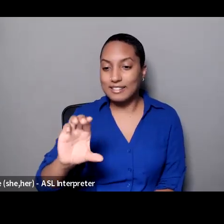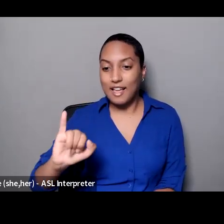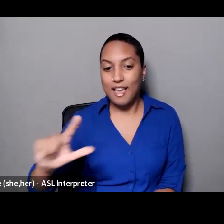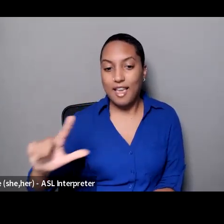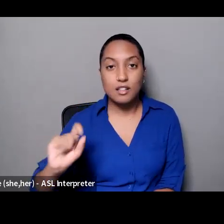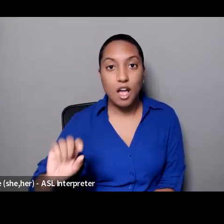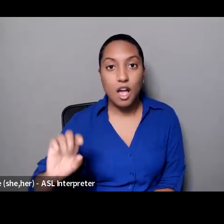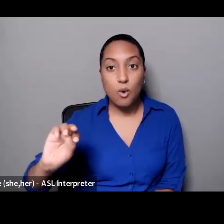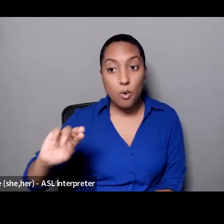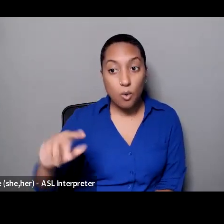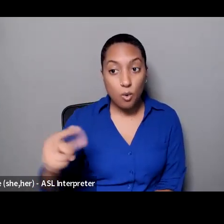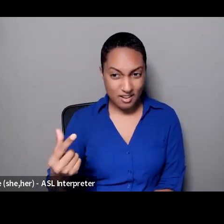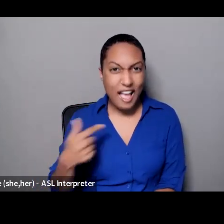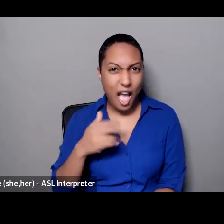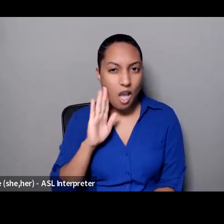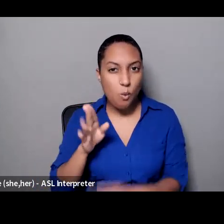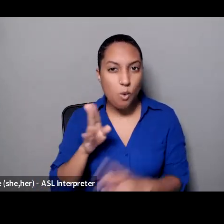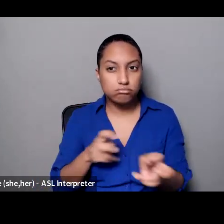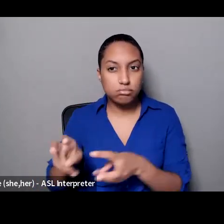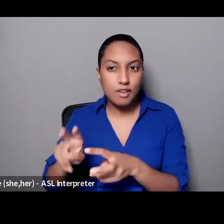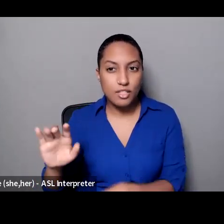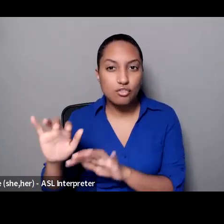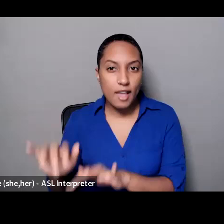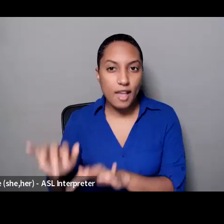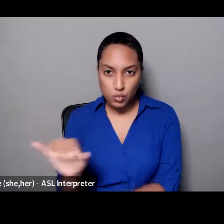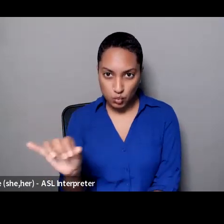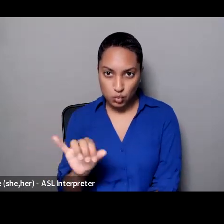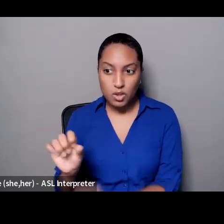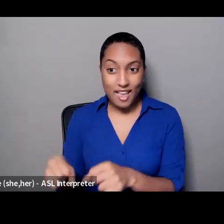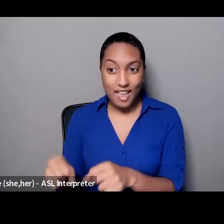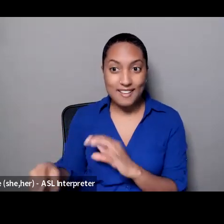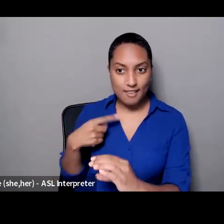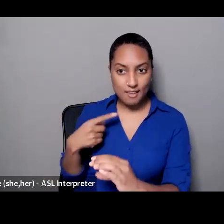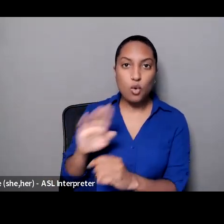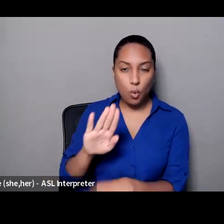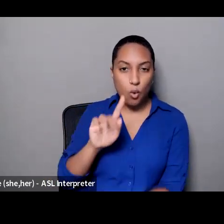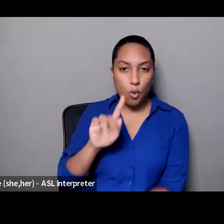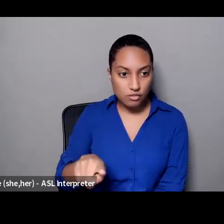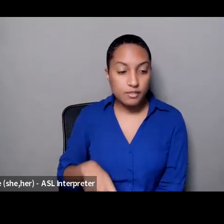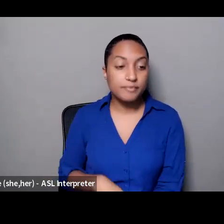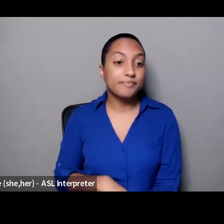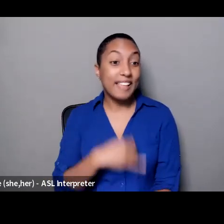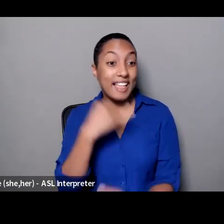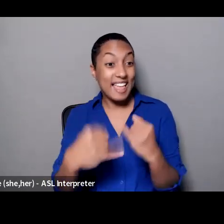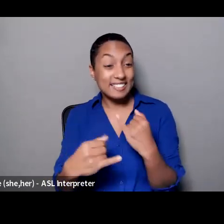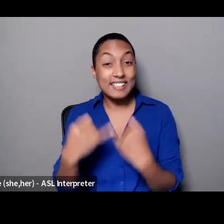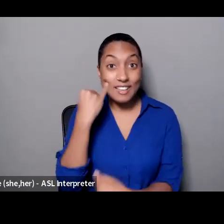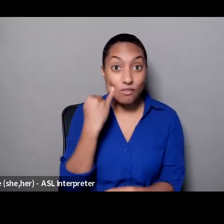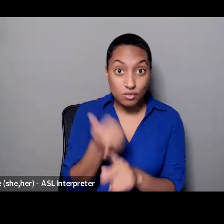also put it into the chat box. Finally, if you're on the telephone today, you may press *9 to indicate that you have a